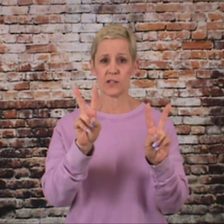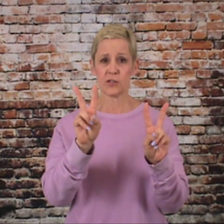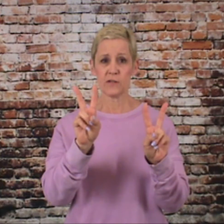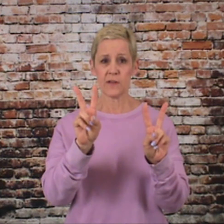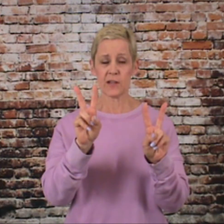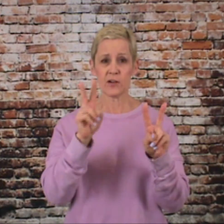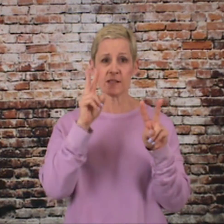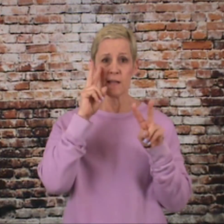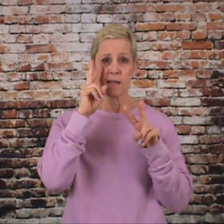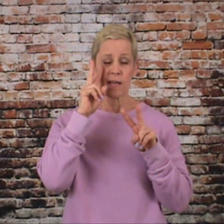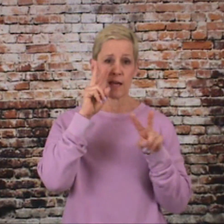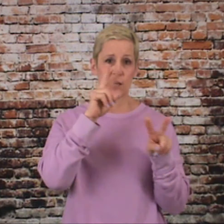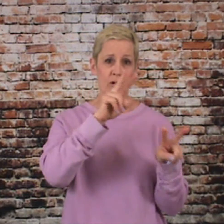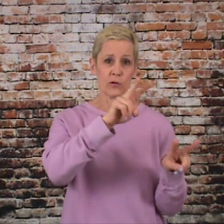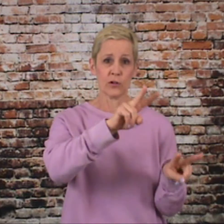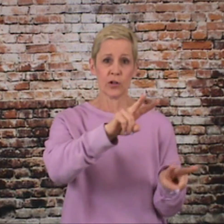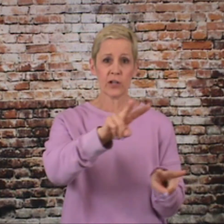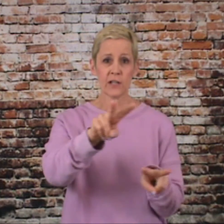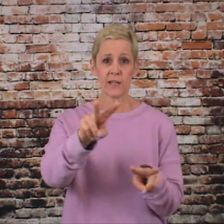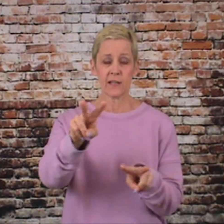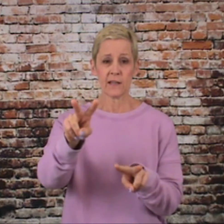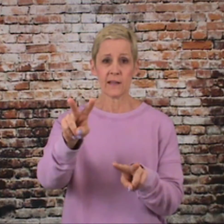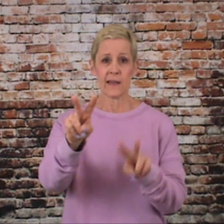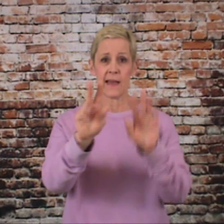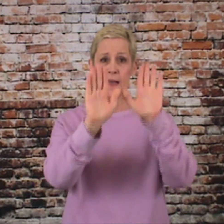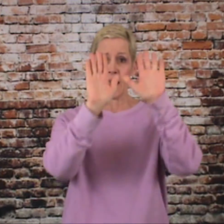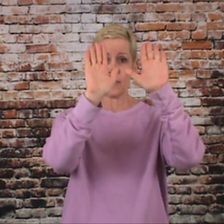to